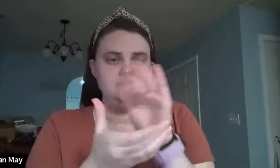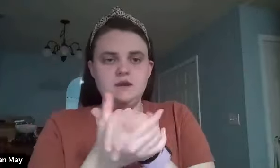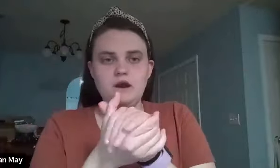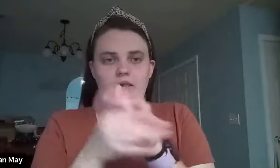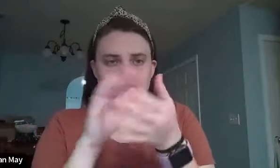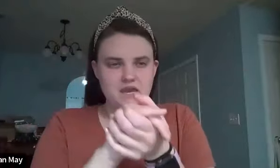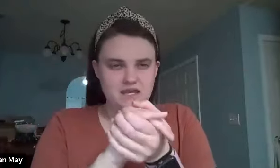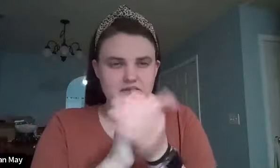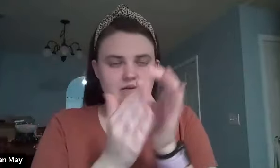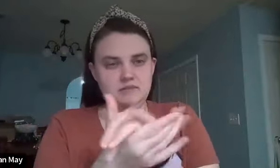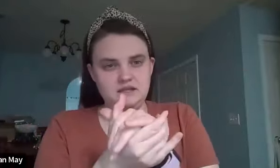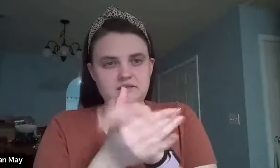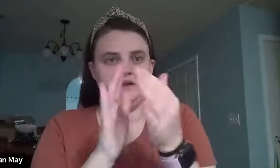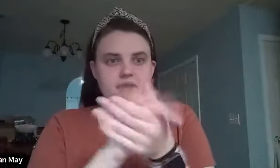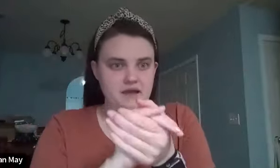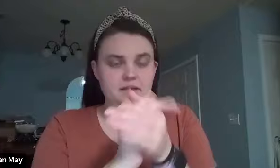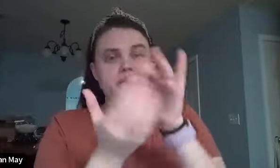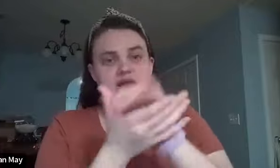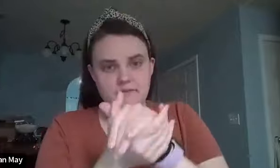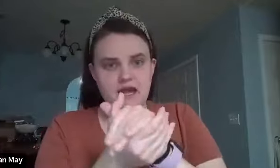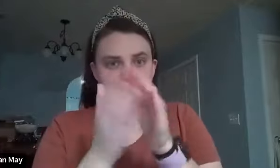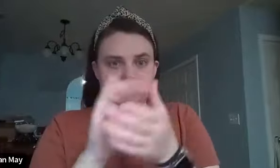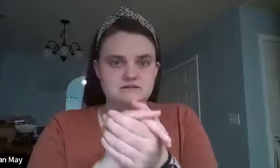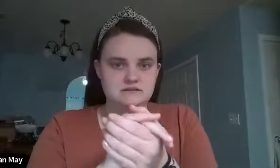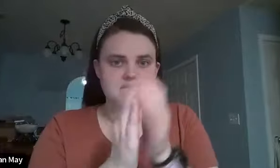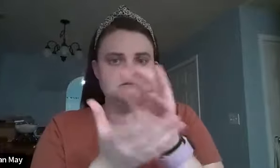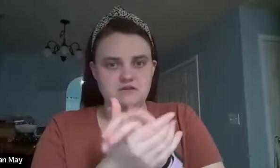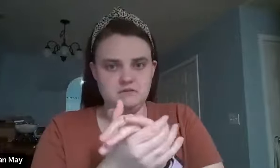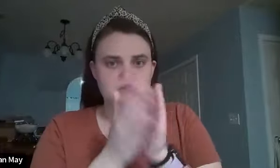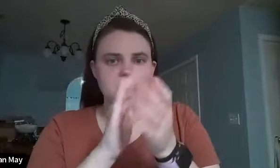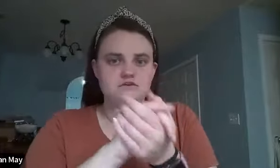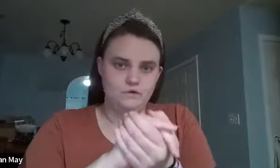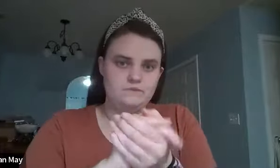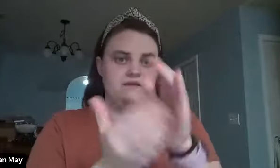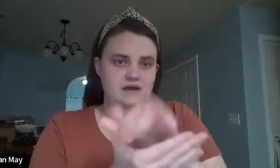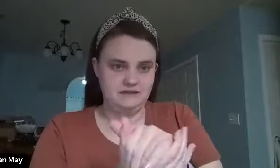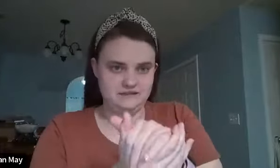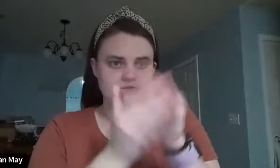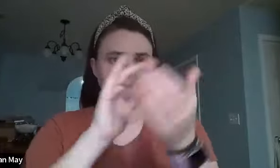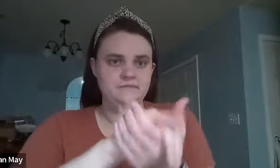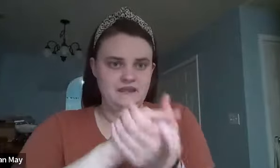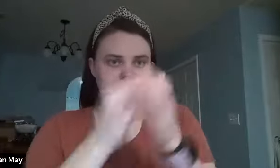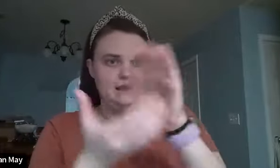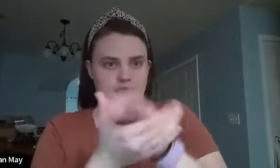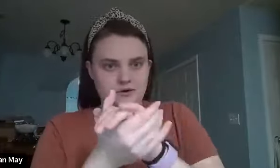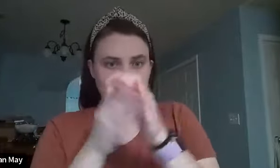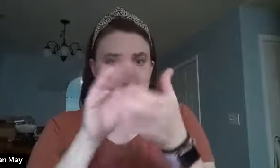Think about like making the meat, like making the patties. That's what I think about. Is how you're forming the patties. Hamburger.